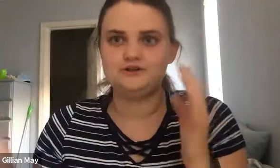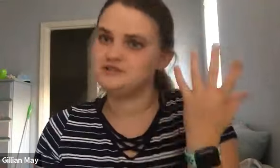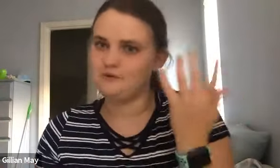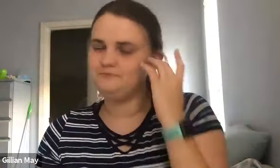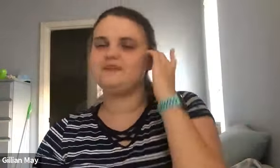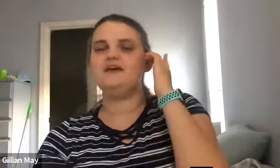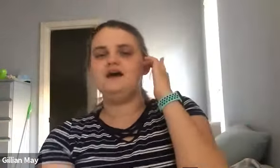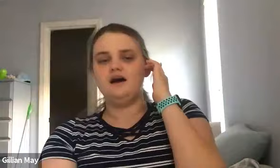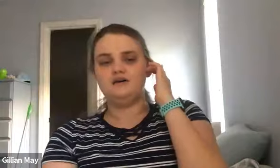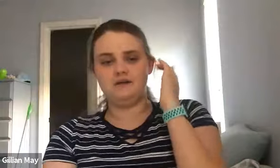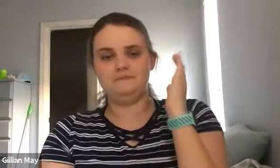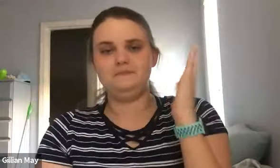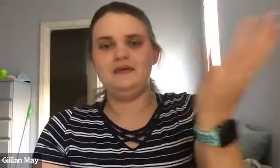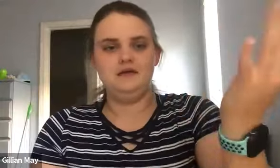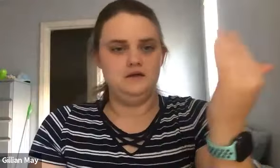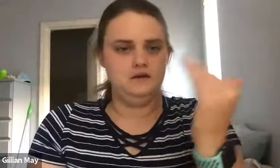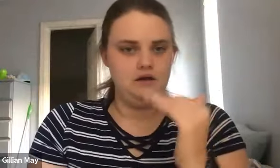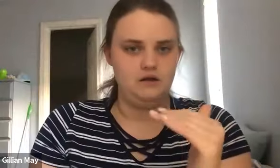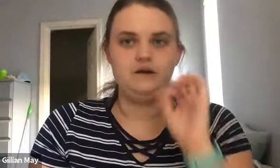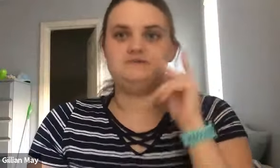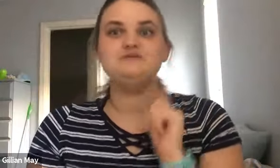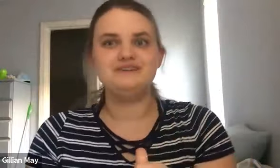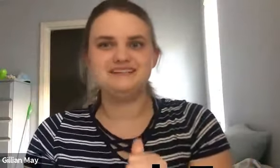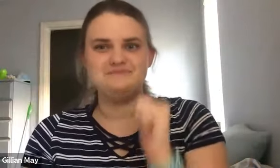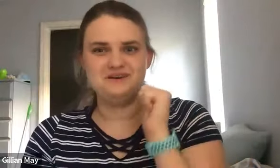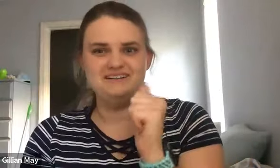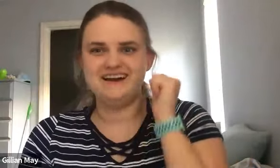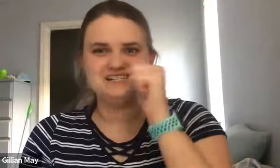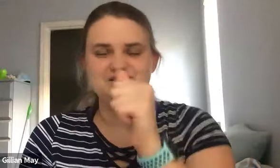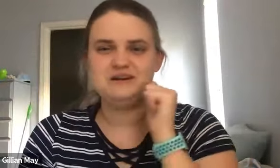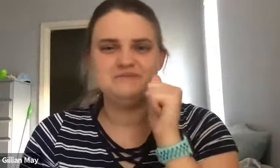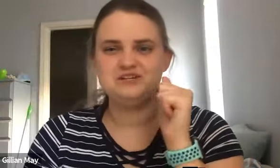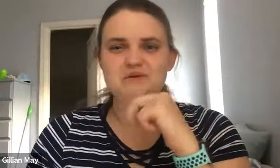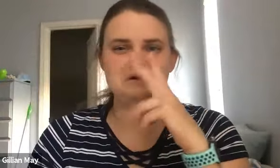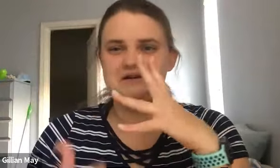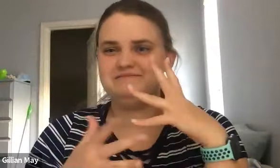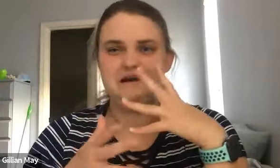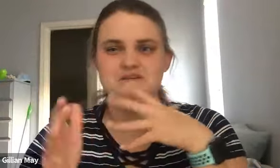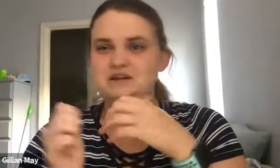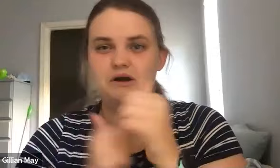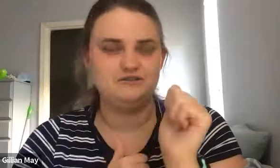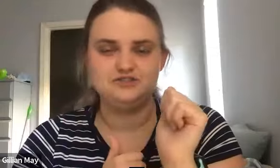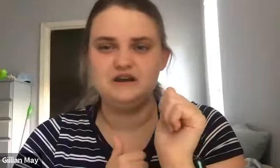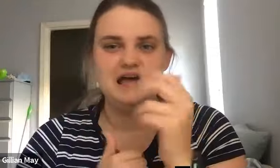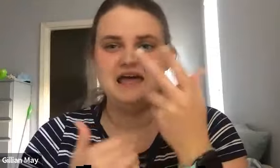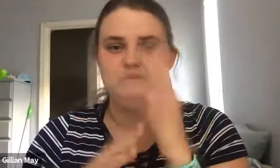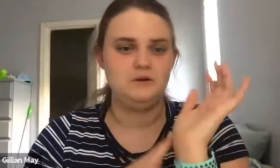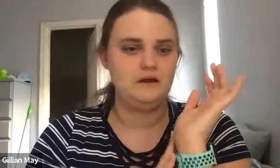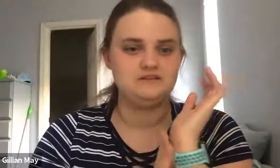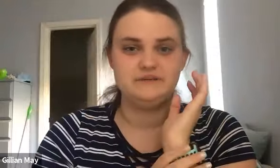So, okay, we're doing good on time. Sorry, I just wanted to make sure I wasn't going straight ahead and we were about to be